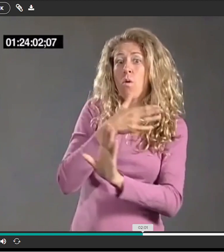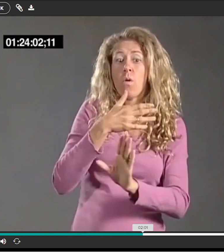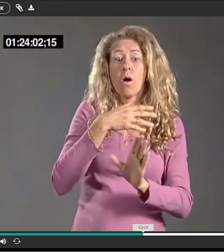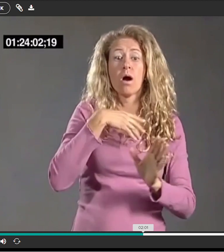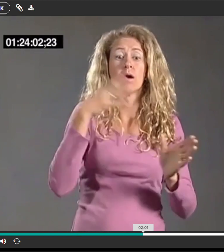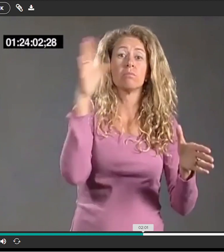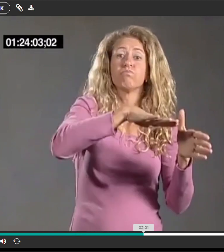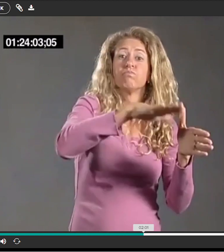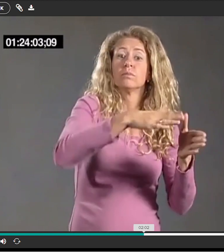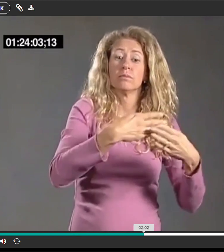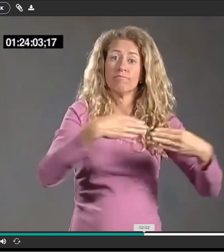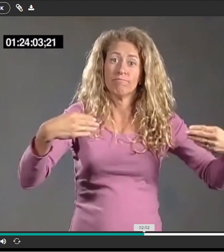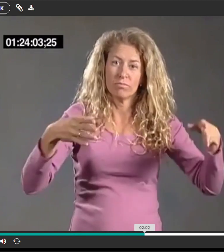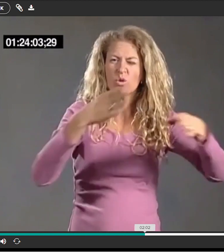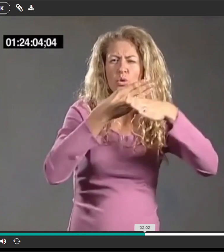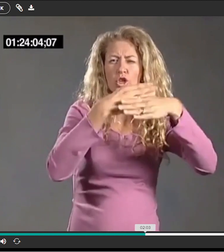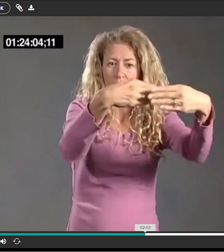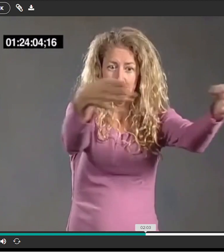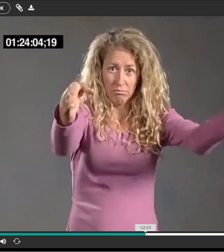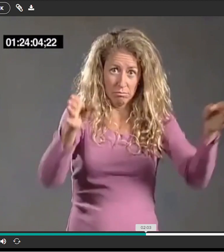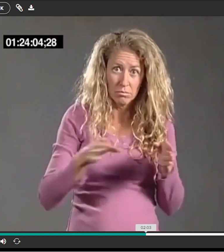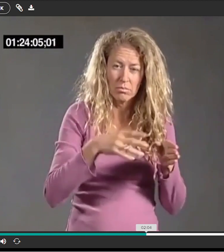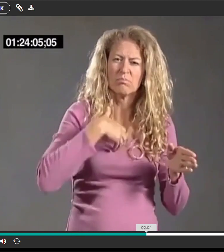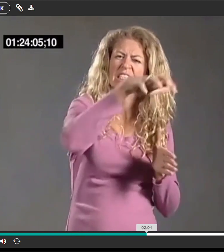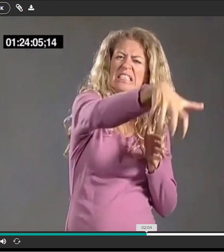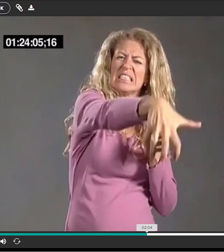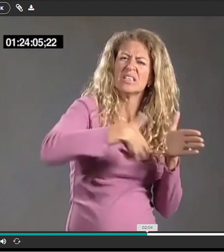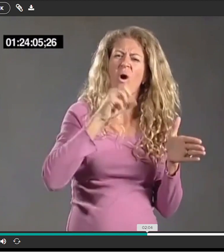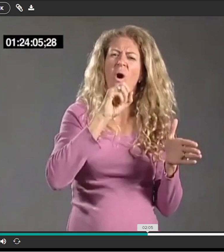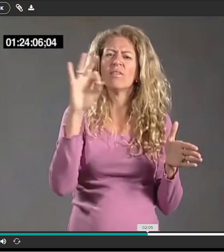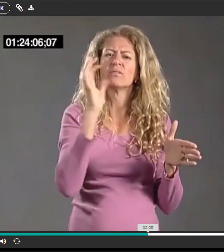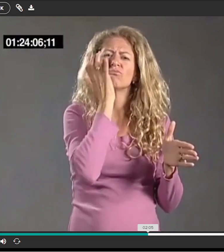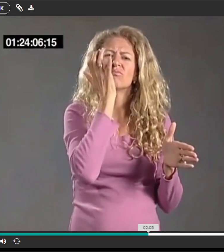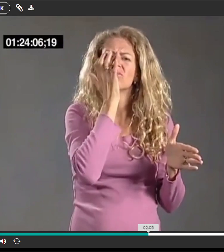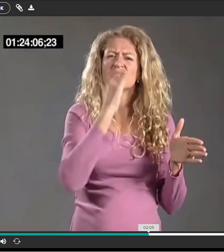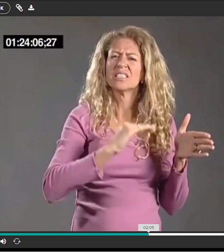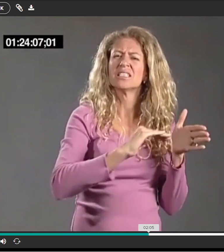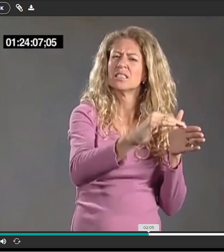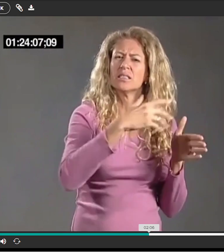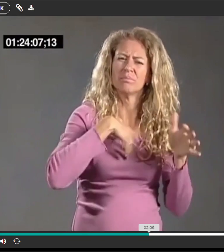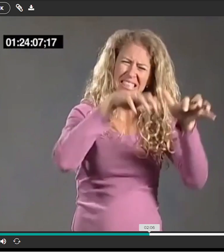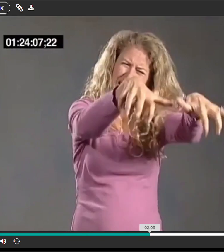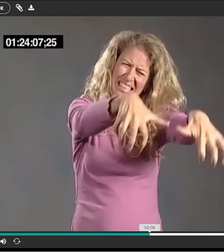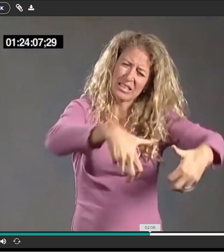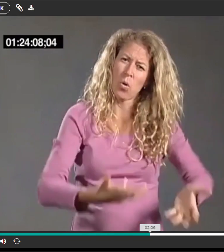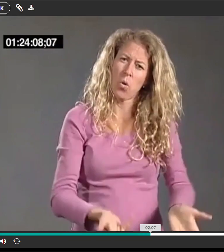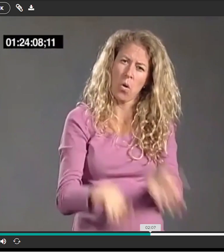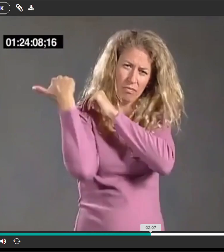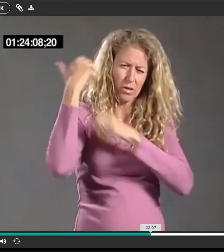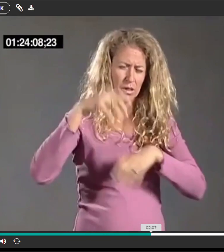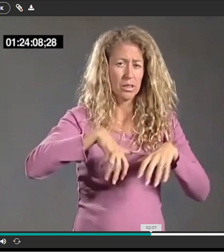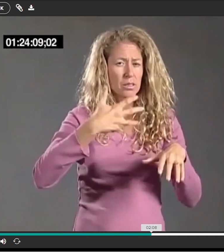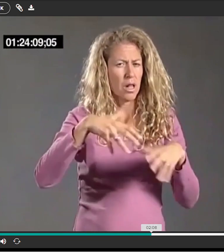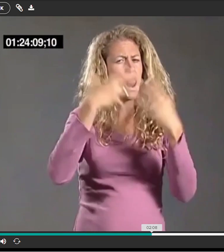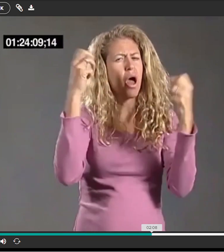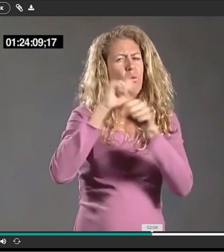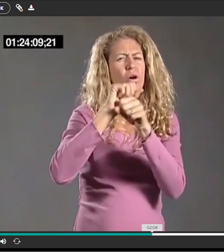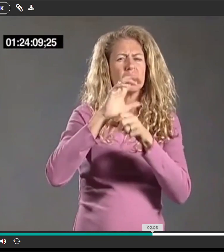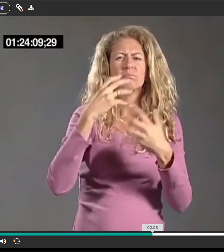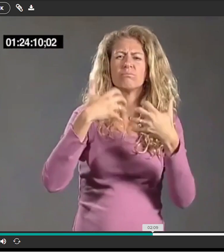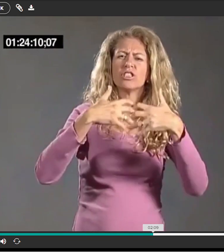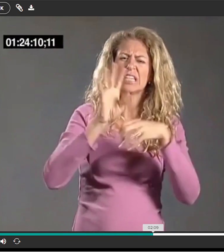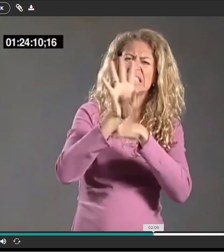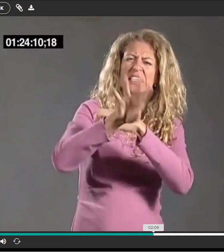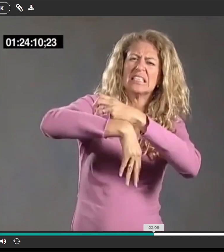that I wanted. And I also had to take some wood and make these garden boxes themselves. But I also had to get